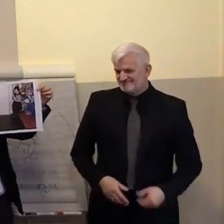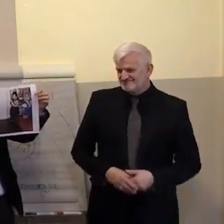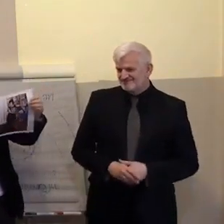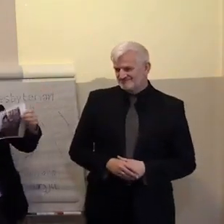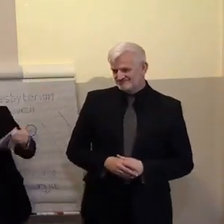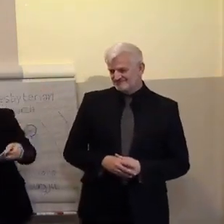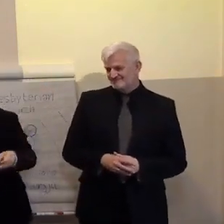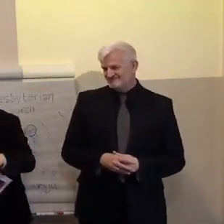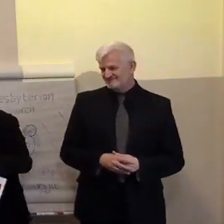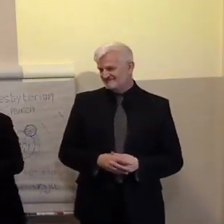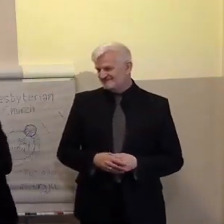Impressive. Yeah.